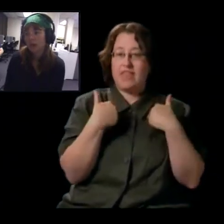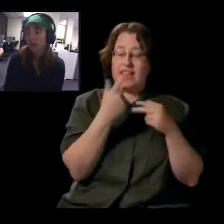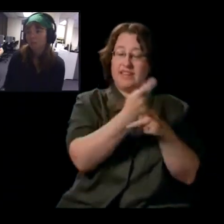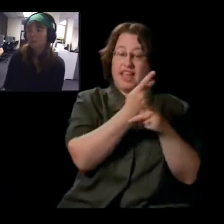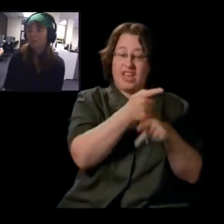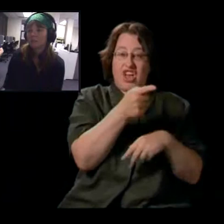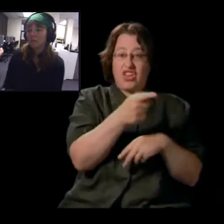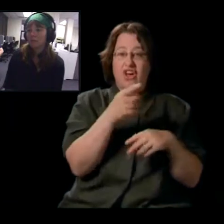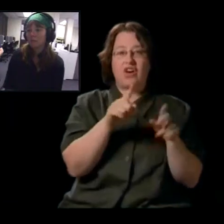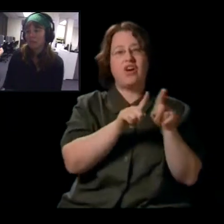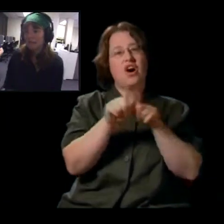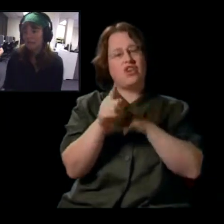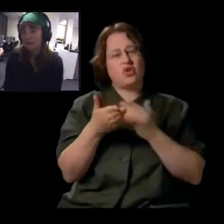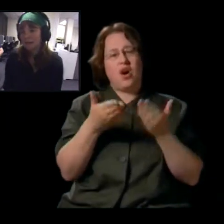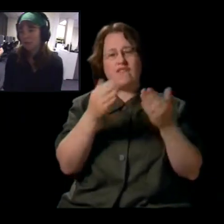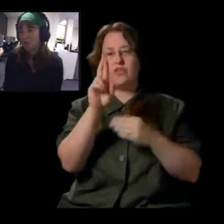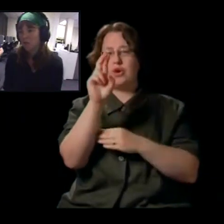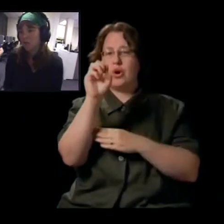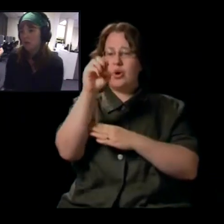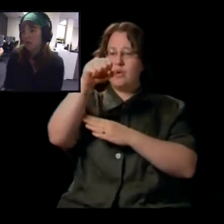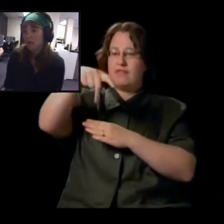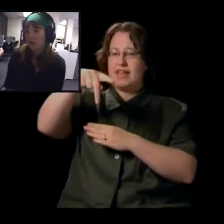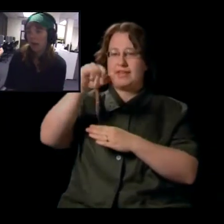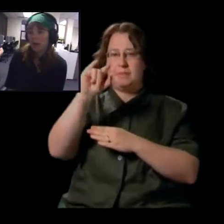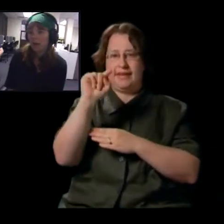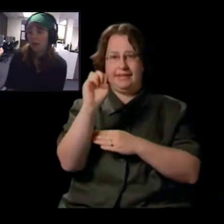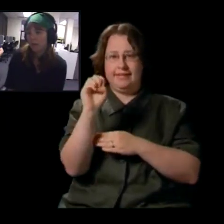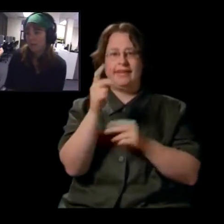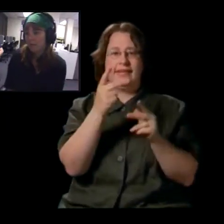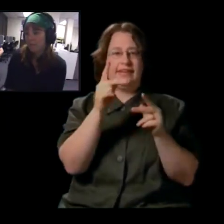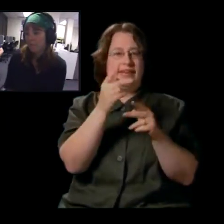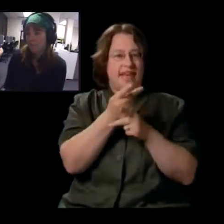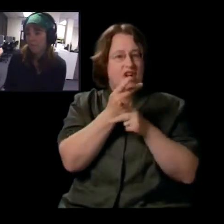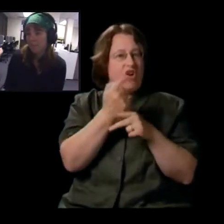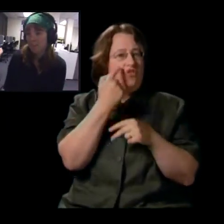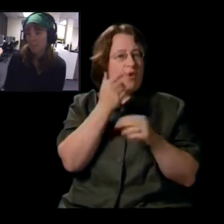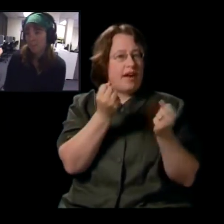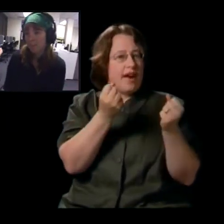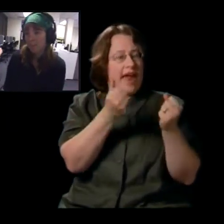So the house is completely accessible,